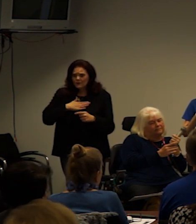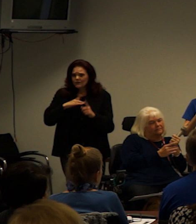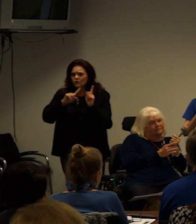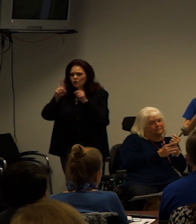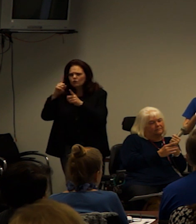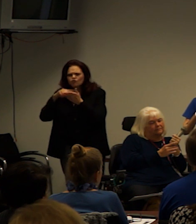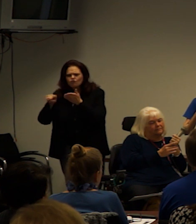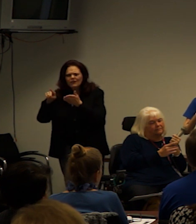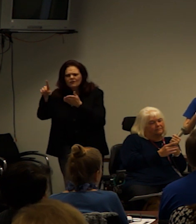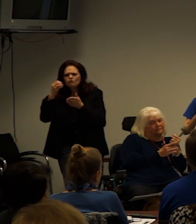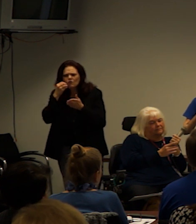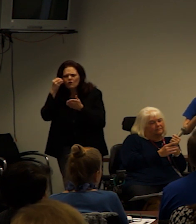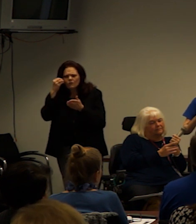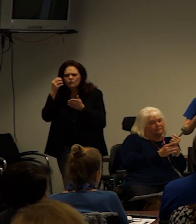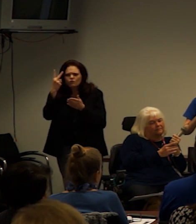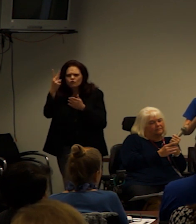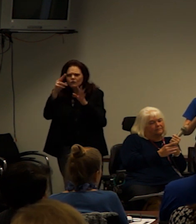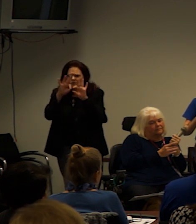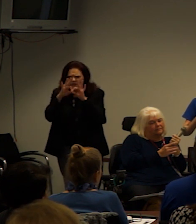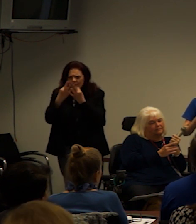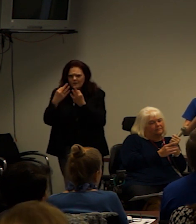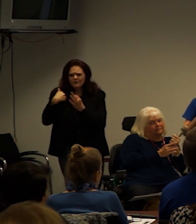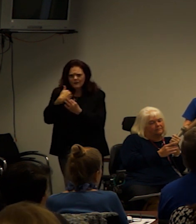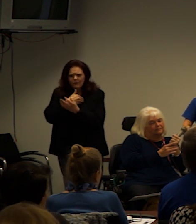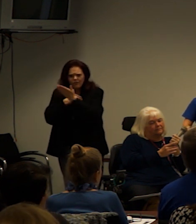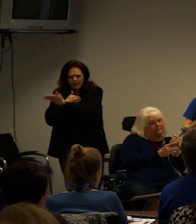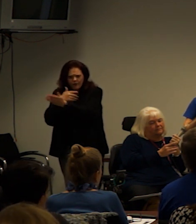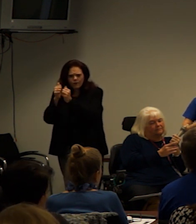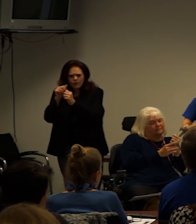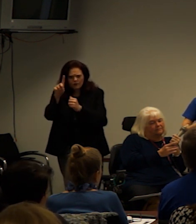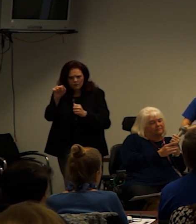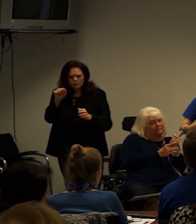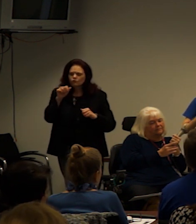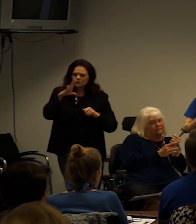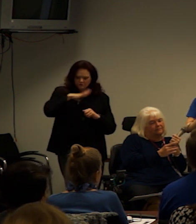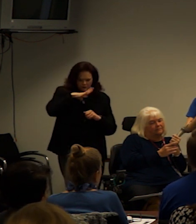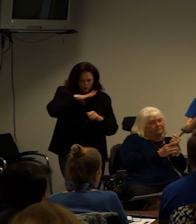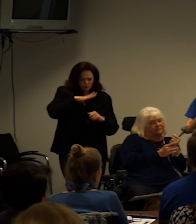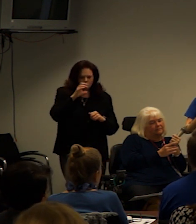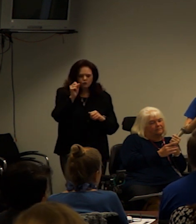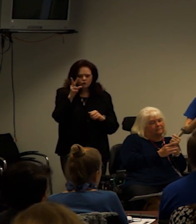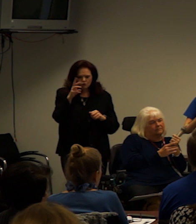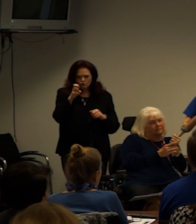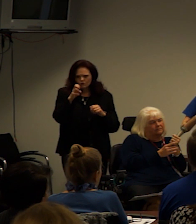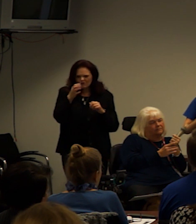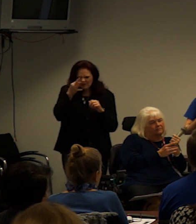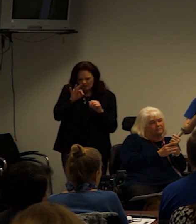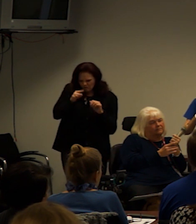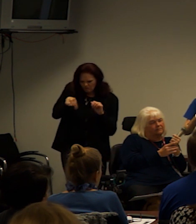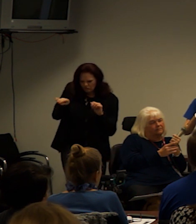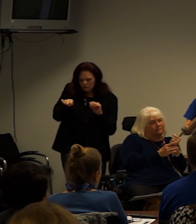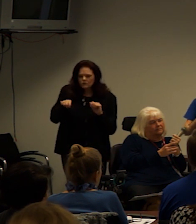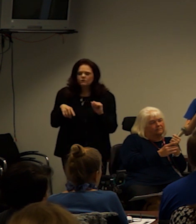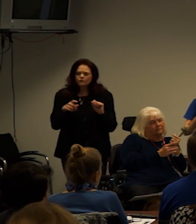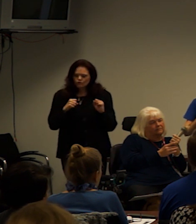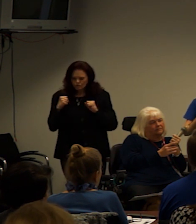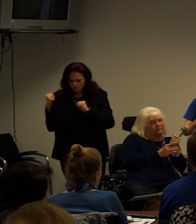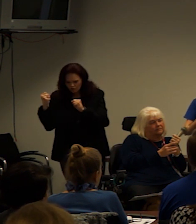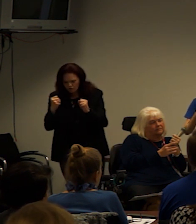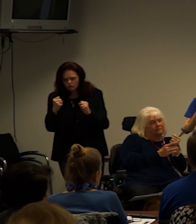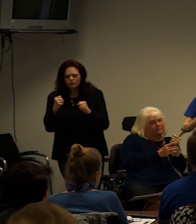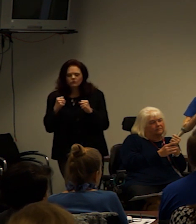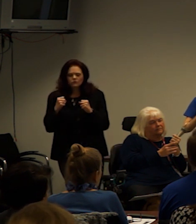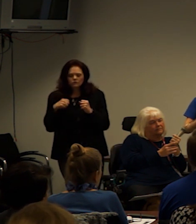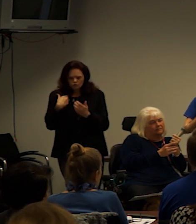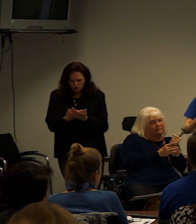check out this residence? There's two family members there with disabilities. Sure. We were right around the corner. So we go over there. We pull